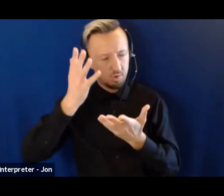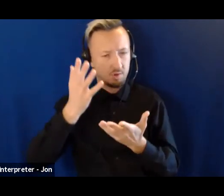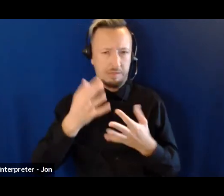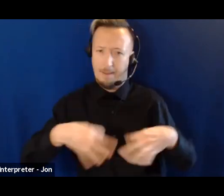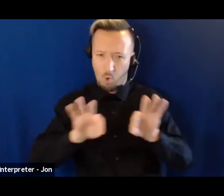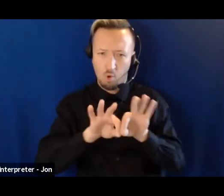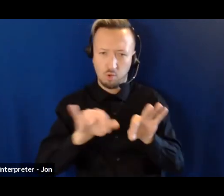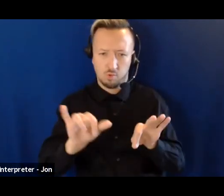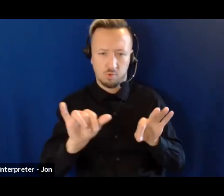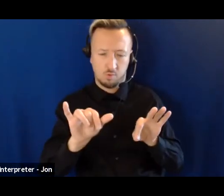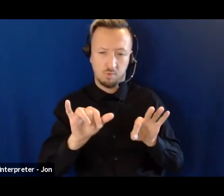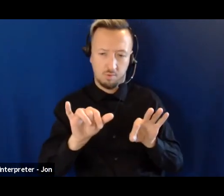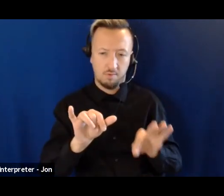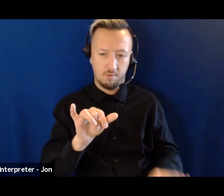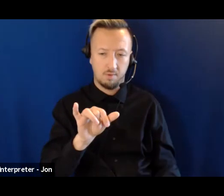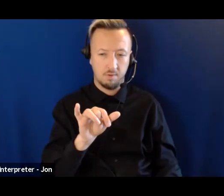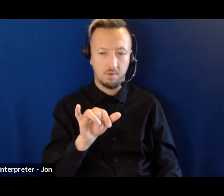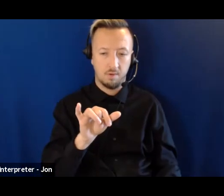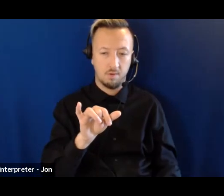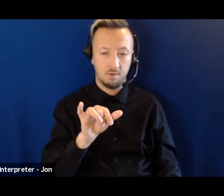important also.